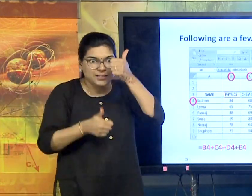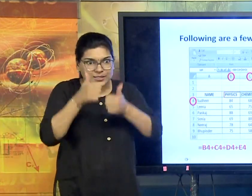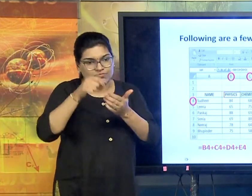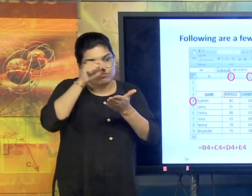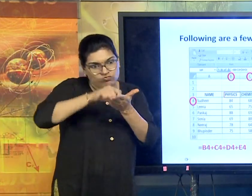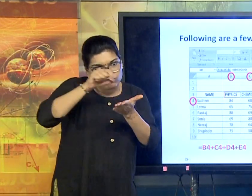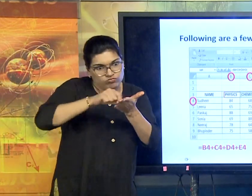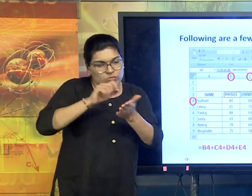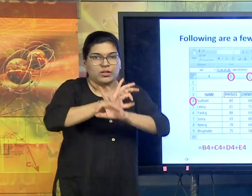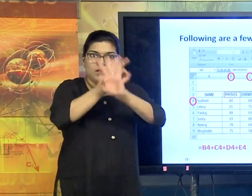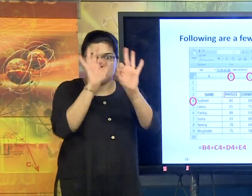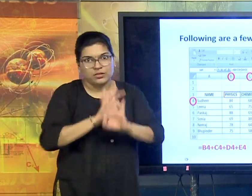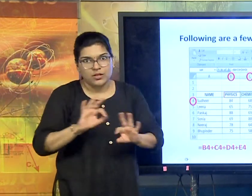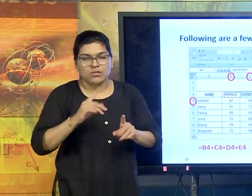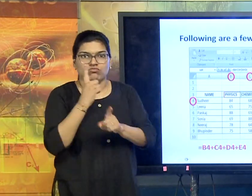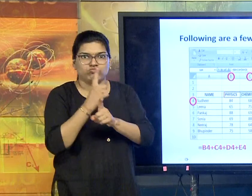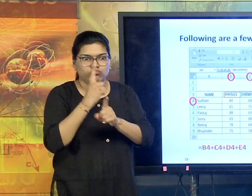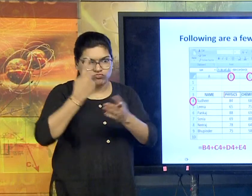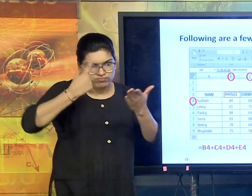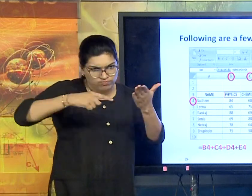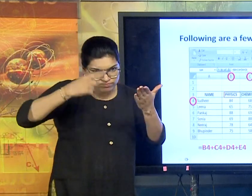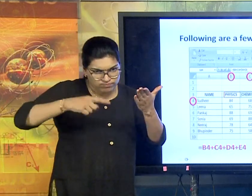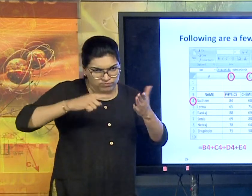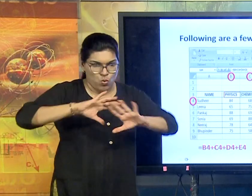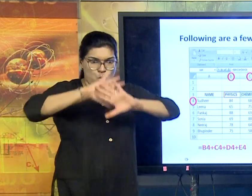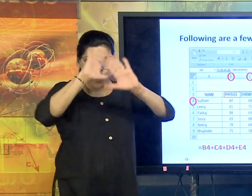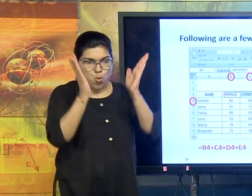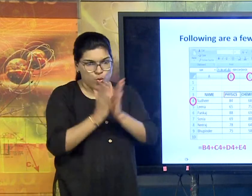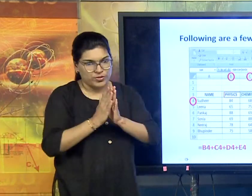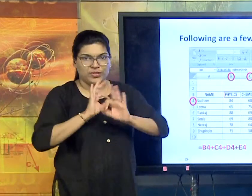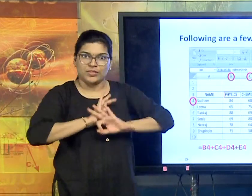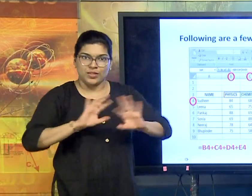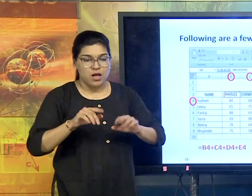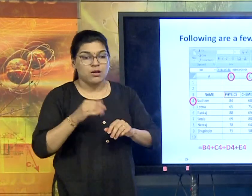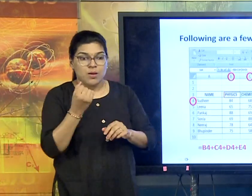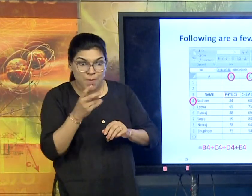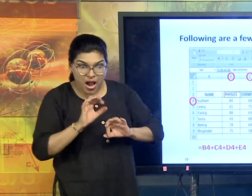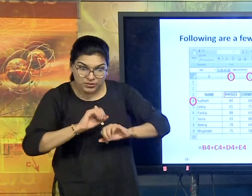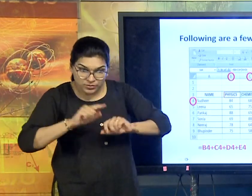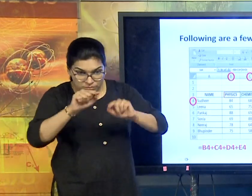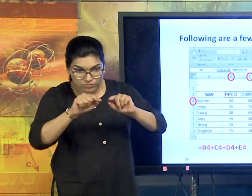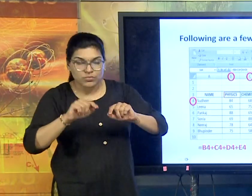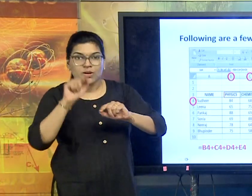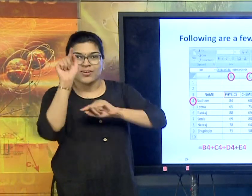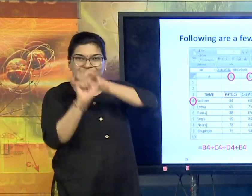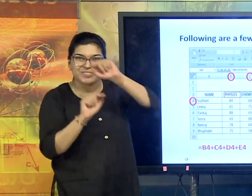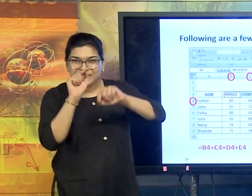of different students who are studying in class. So a similar kind of